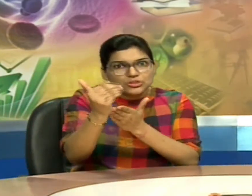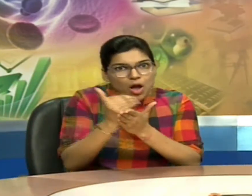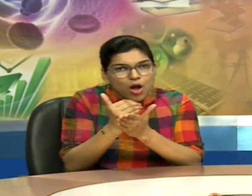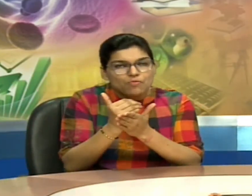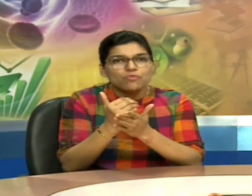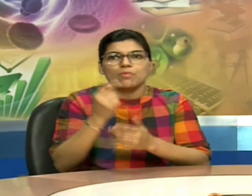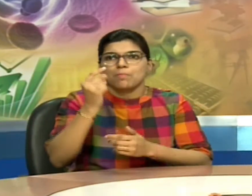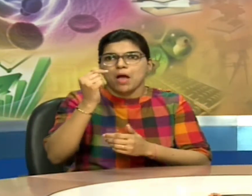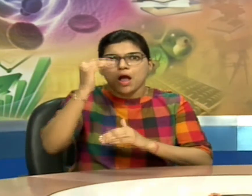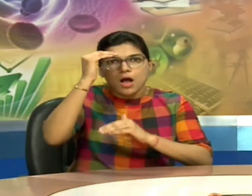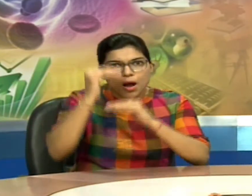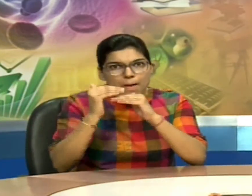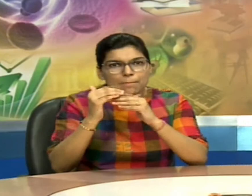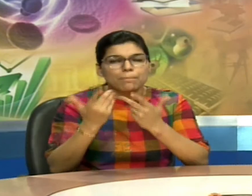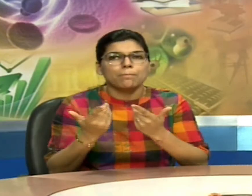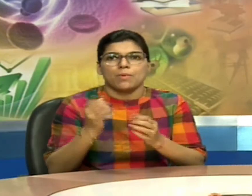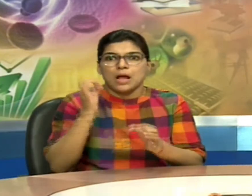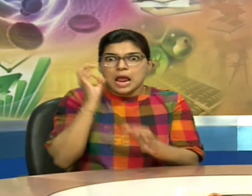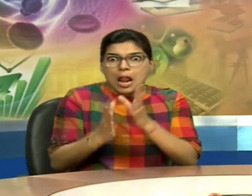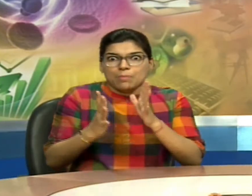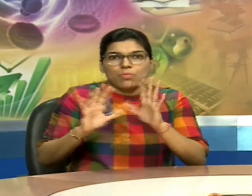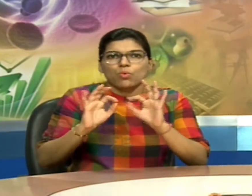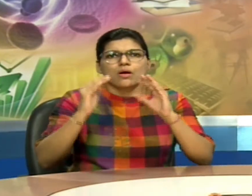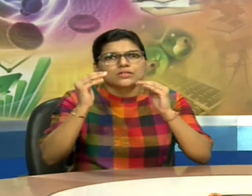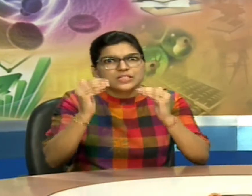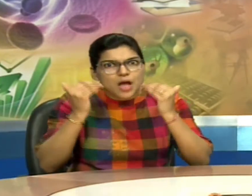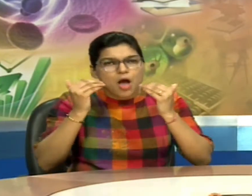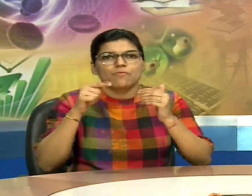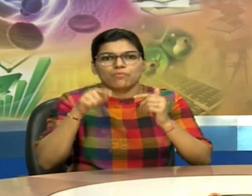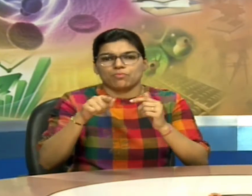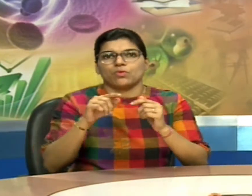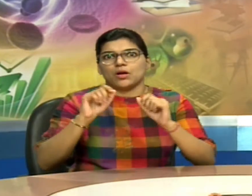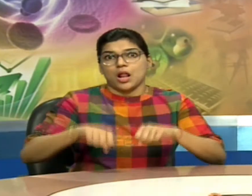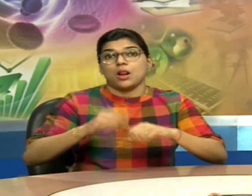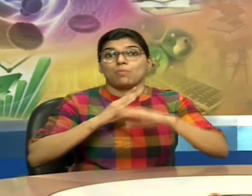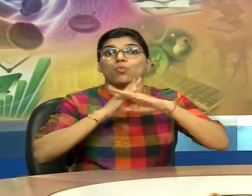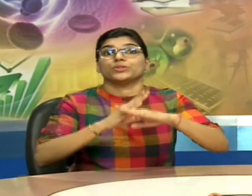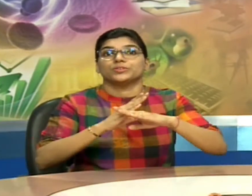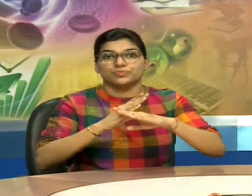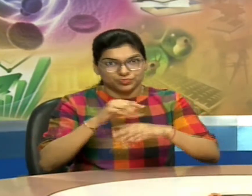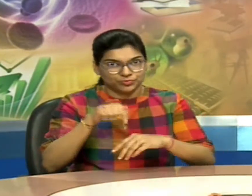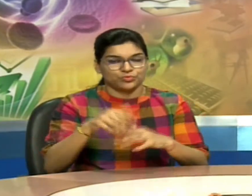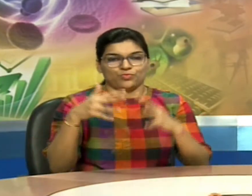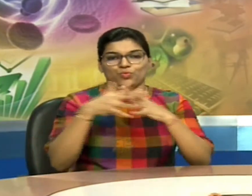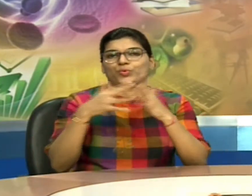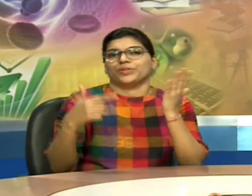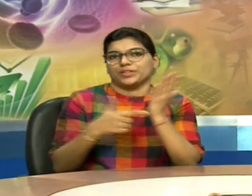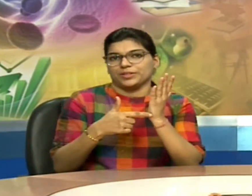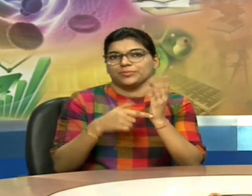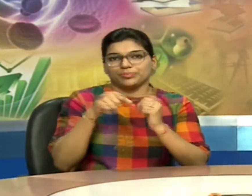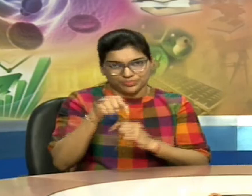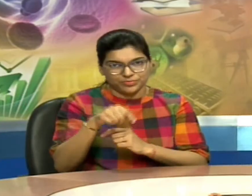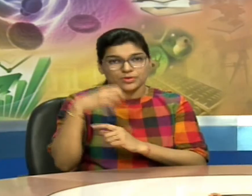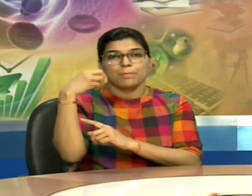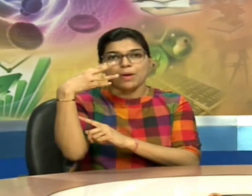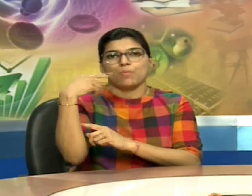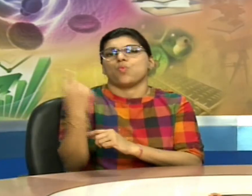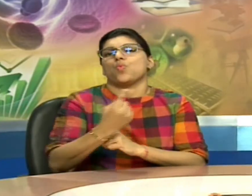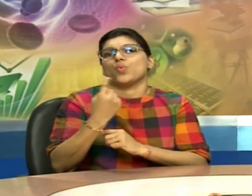According to the measurement of watt, the prices are different. So watt